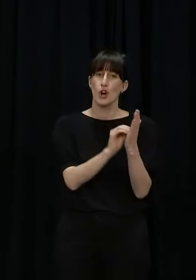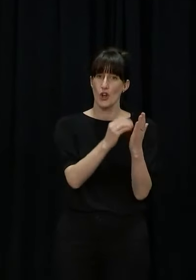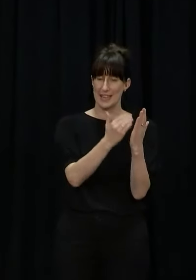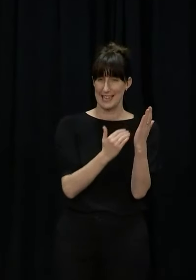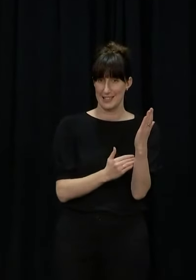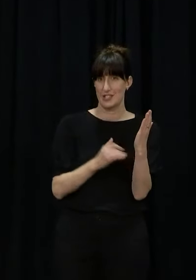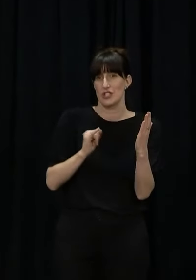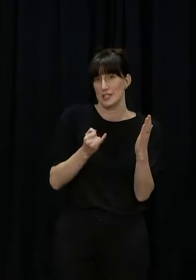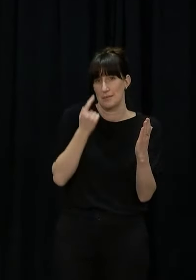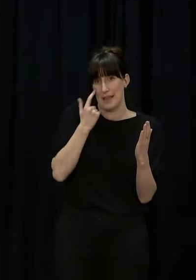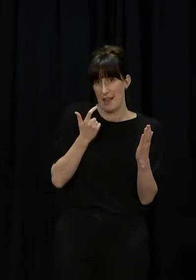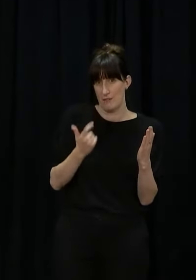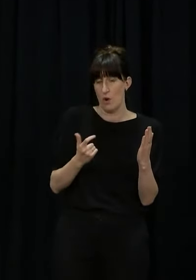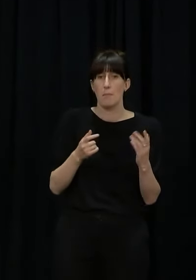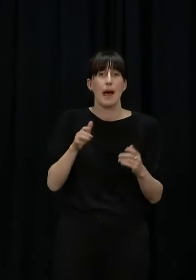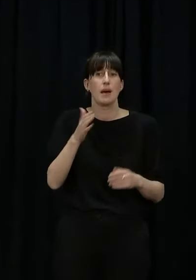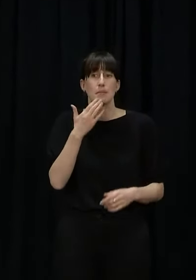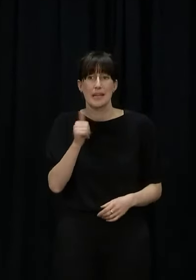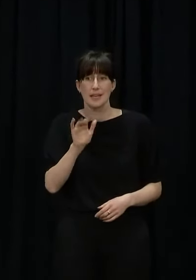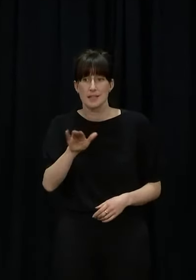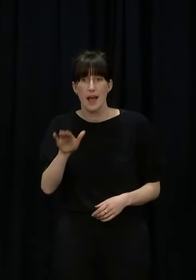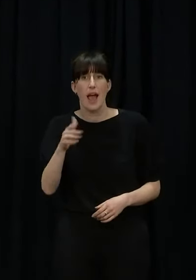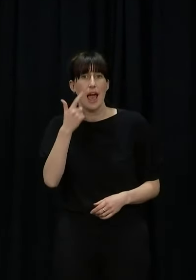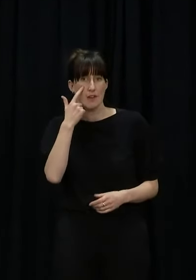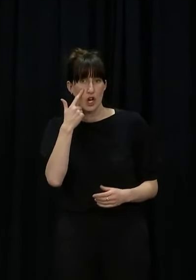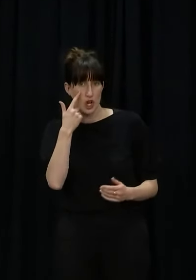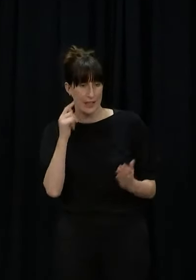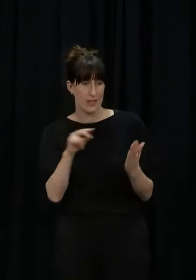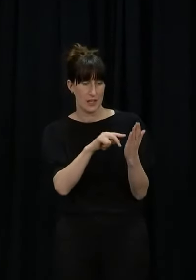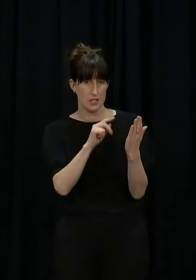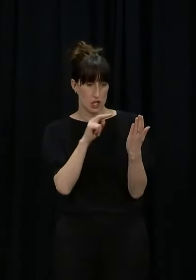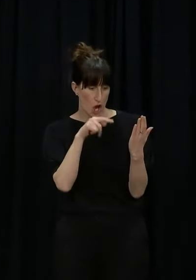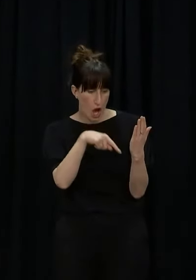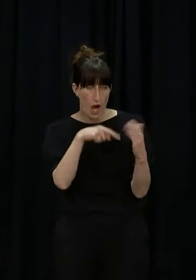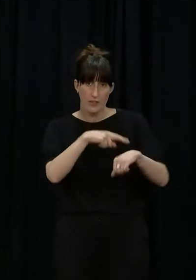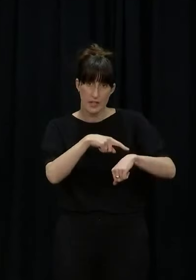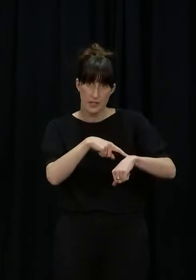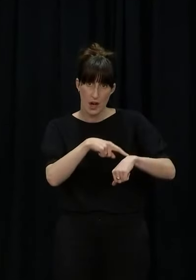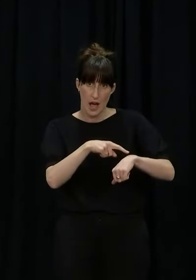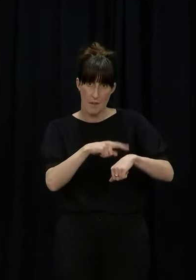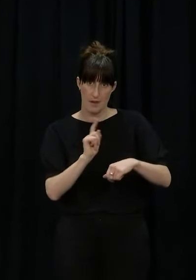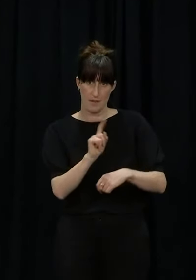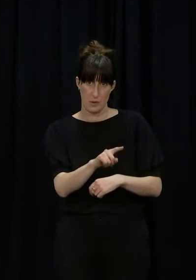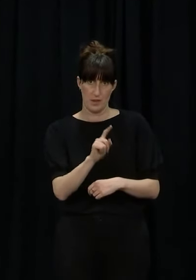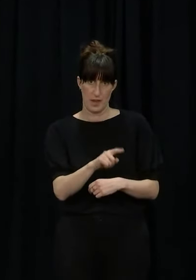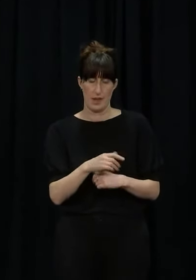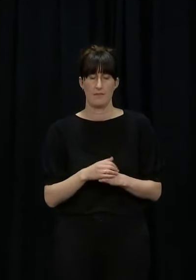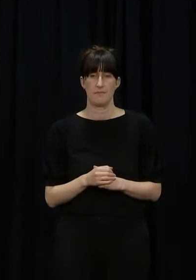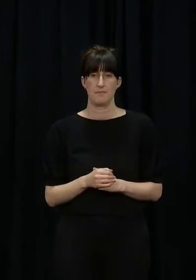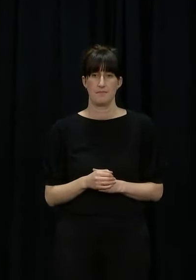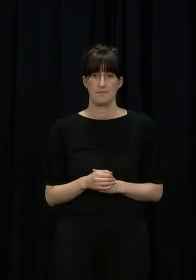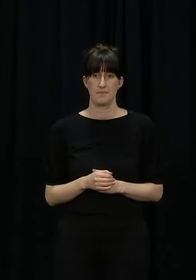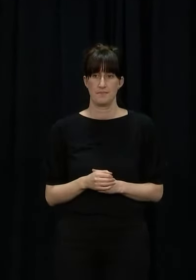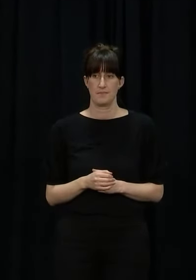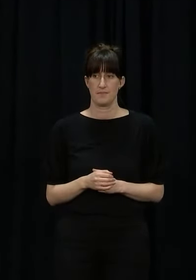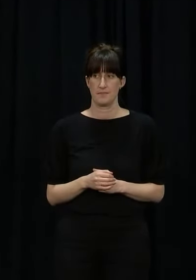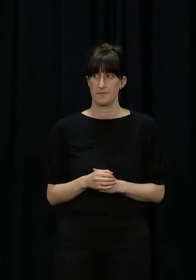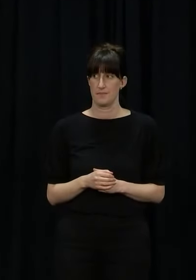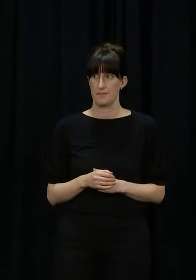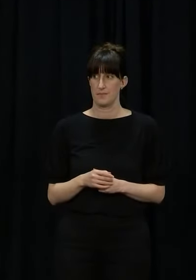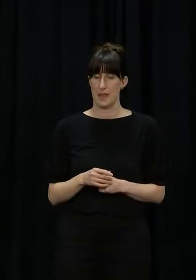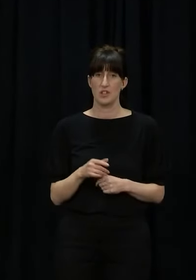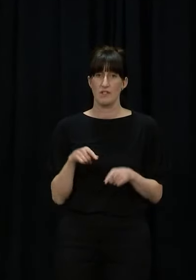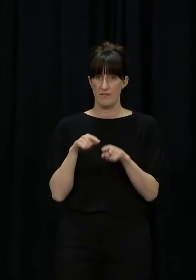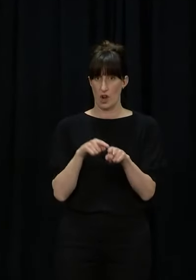look at the times. We don't want every single person across the day. Look at the times of interest and then just monitor the health advice.